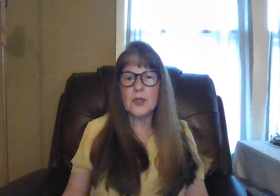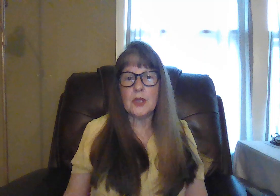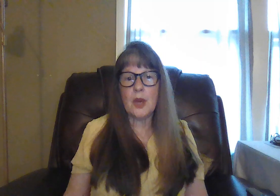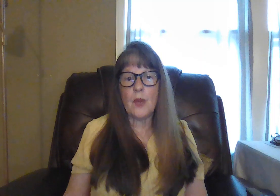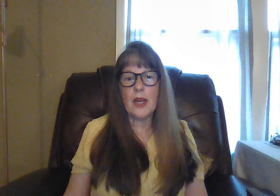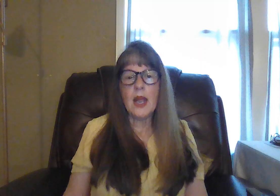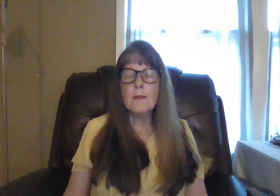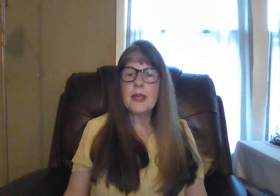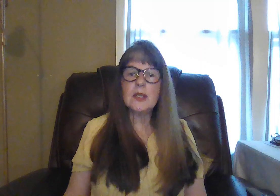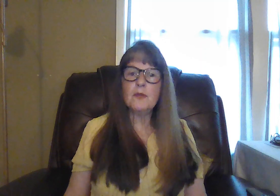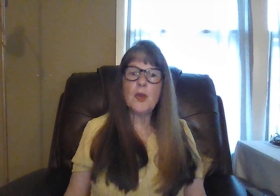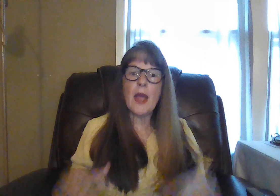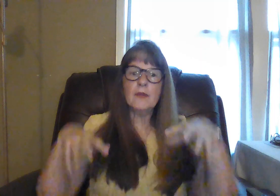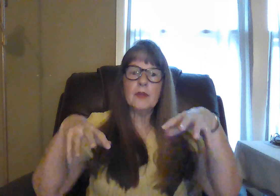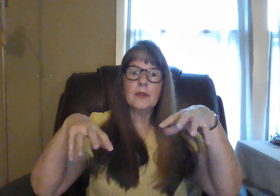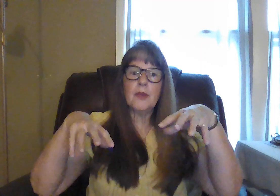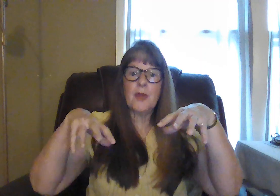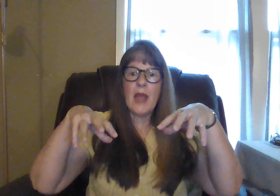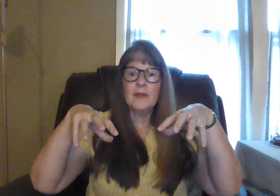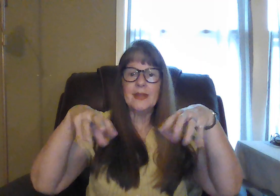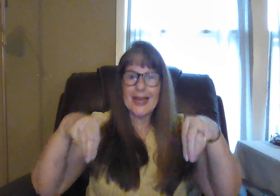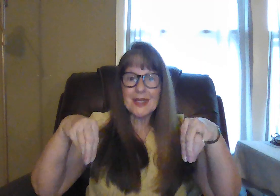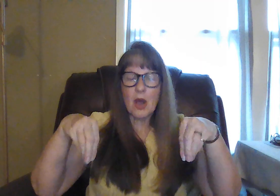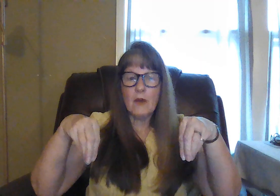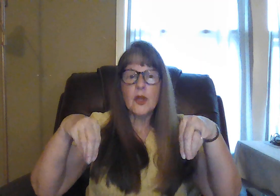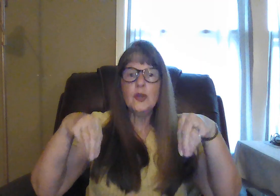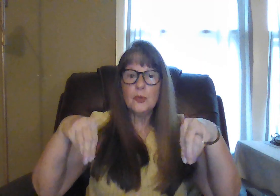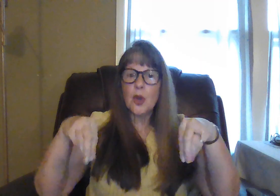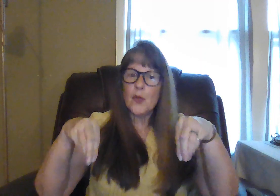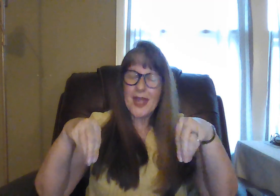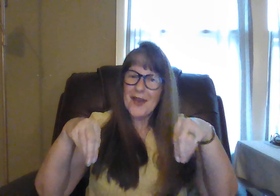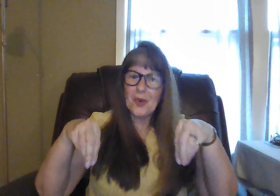it that way, because if they have lights off, they have no